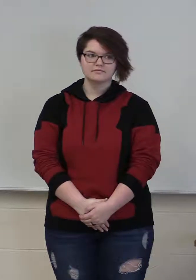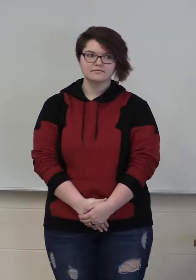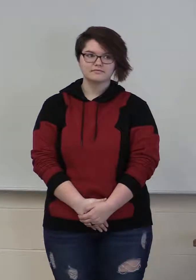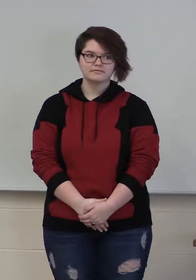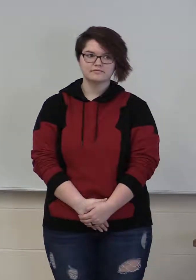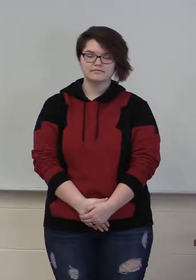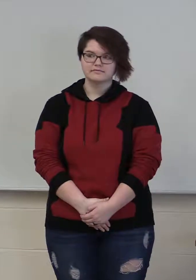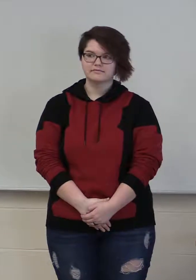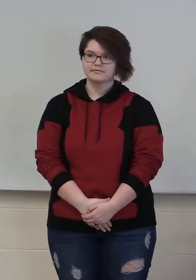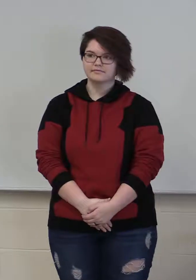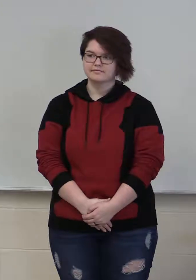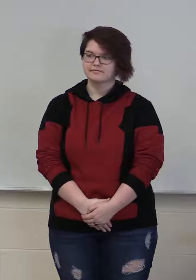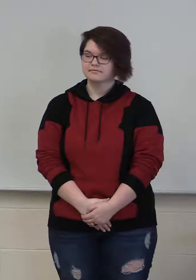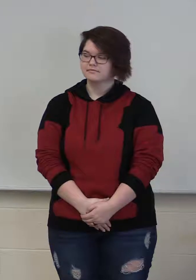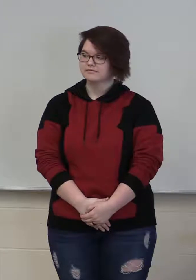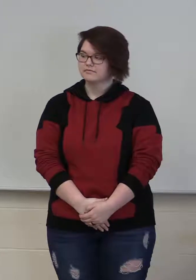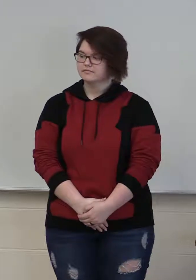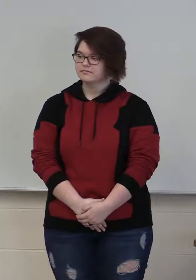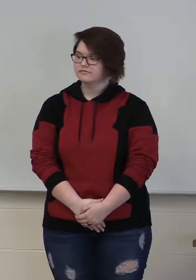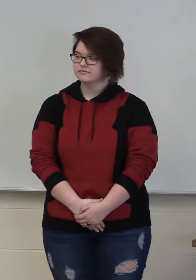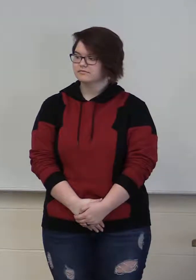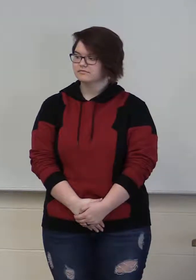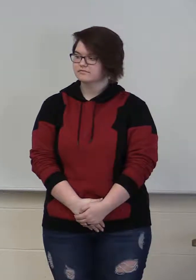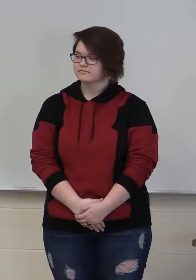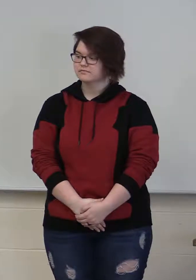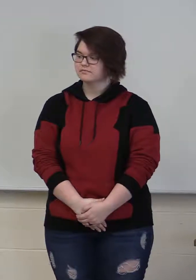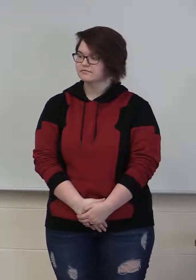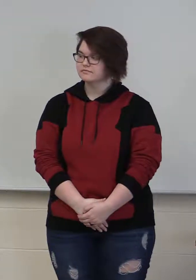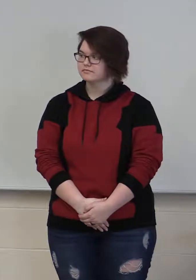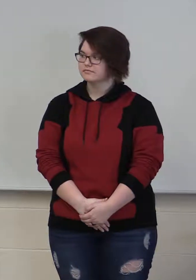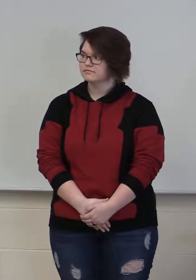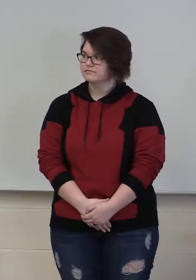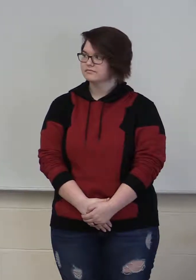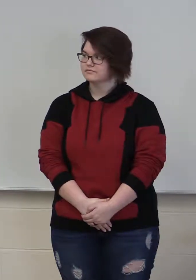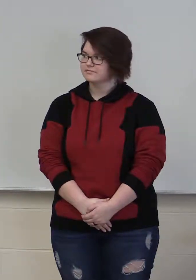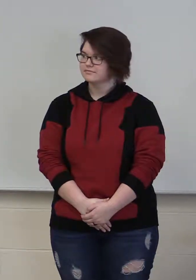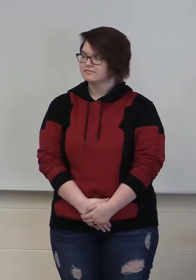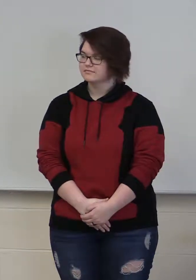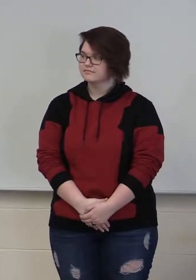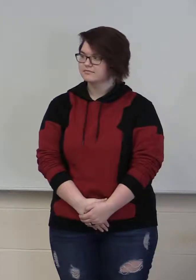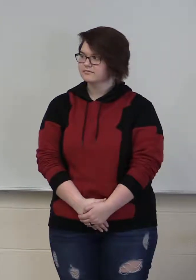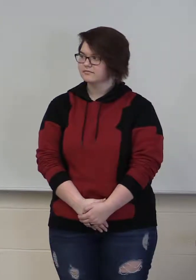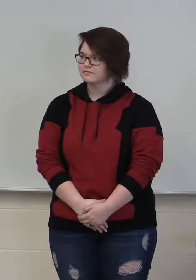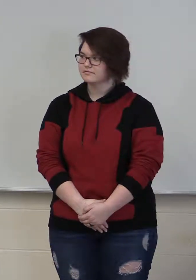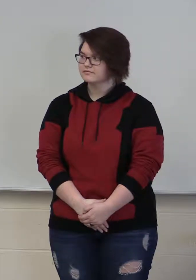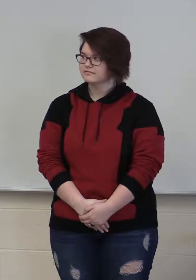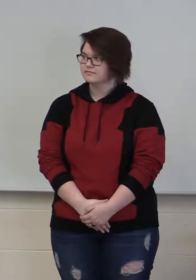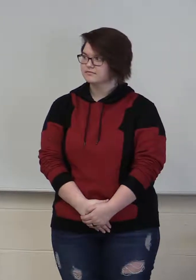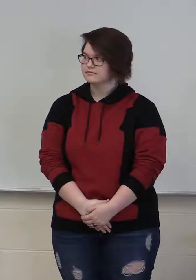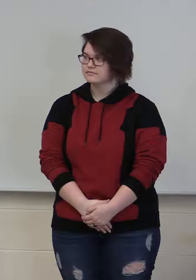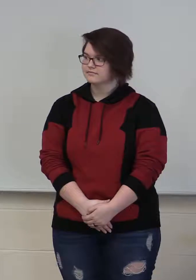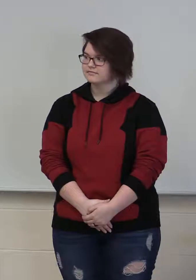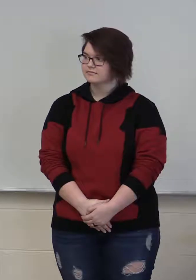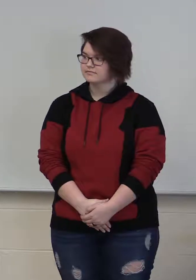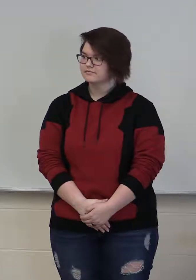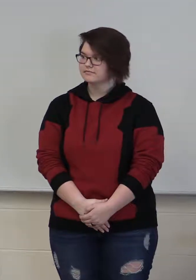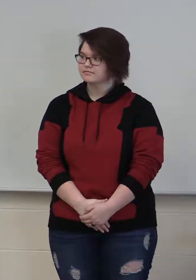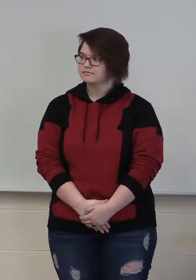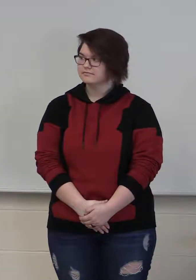kind of sets the tone. You could kind of tell that these are questions and phrases by Isabel's